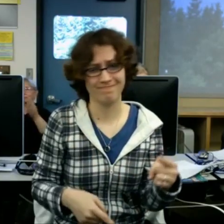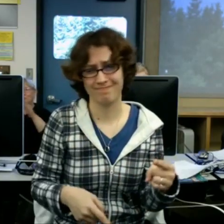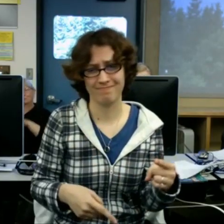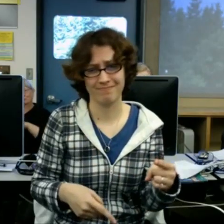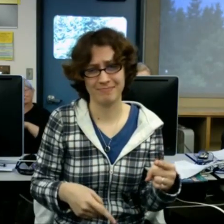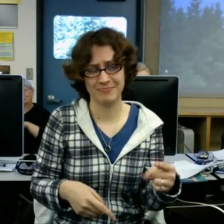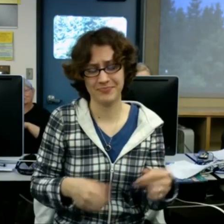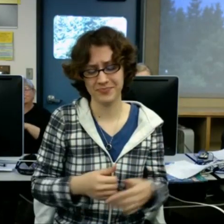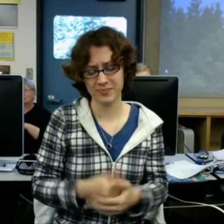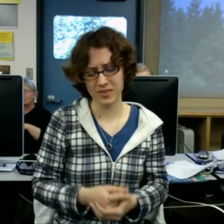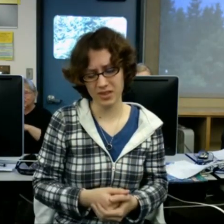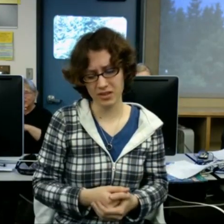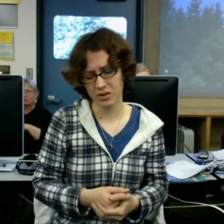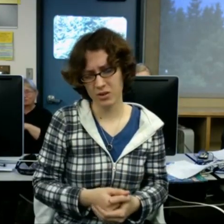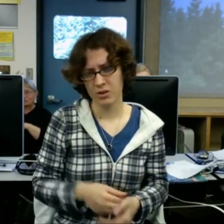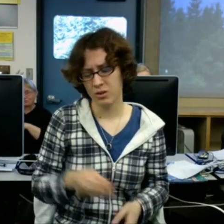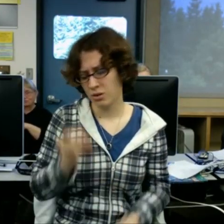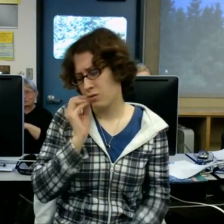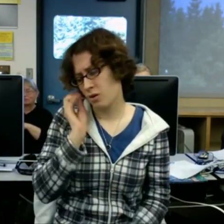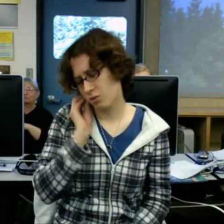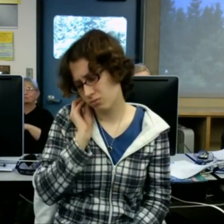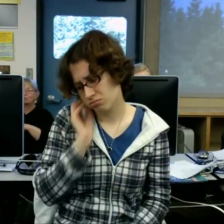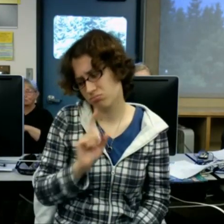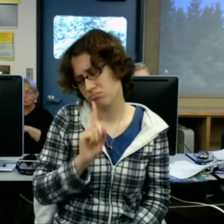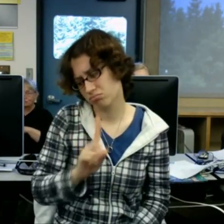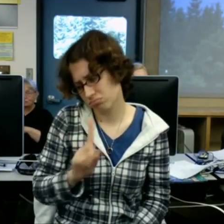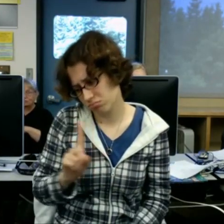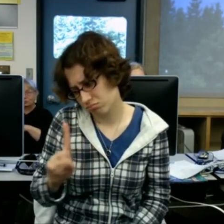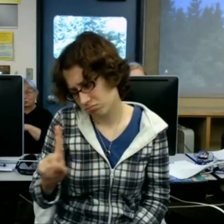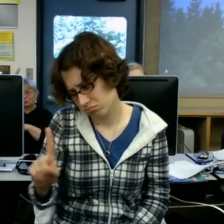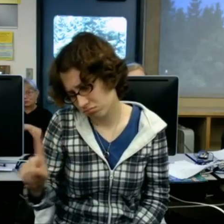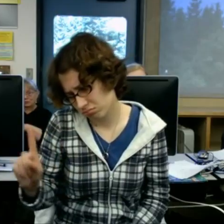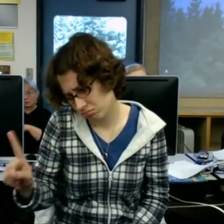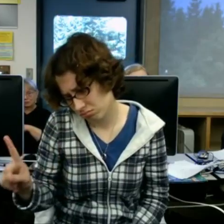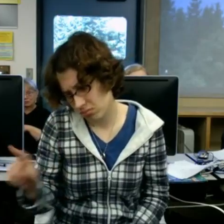presents. So he went home.